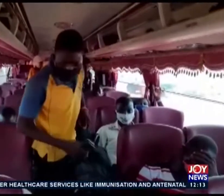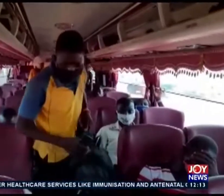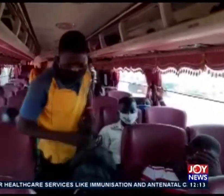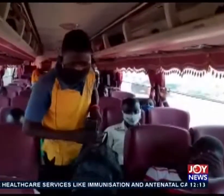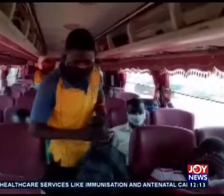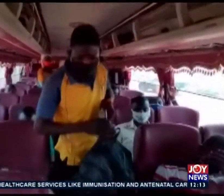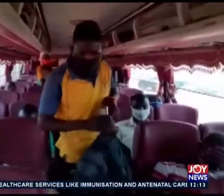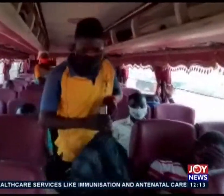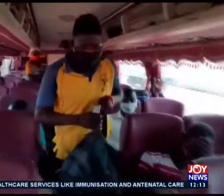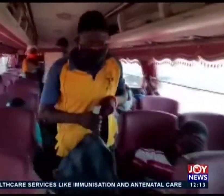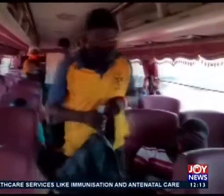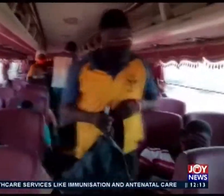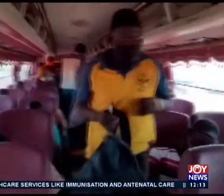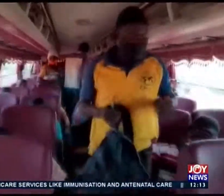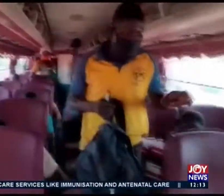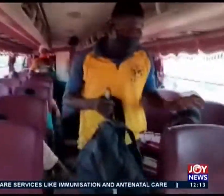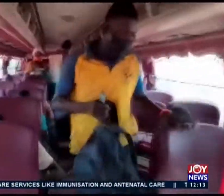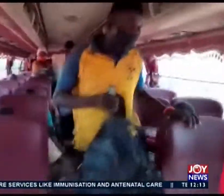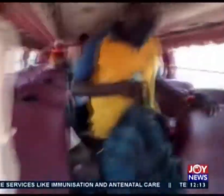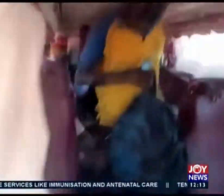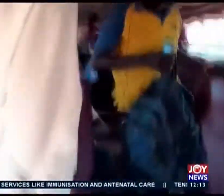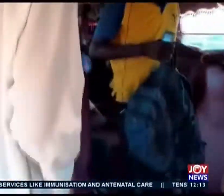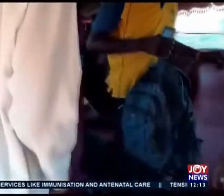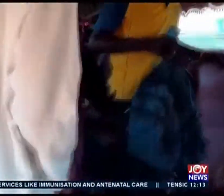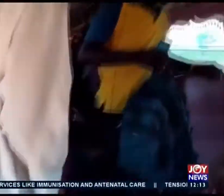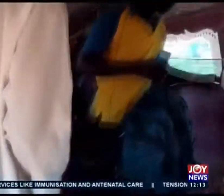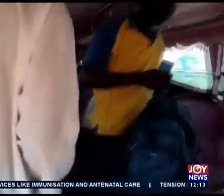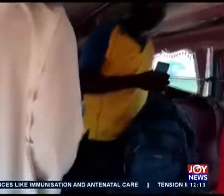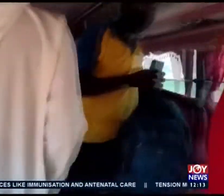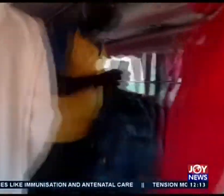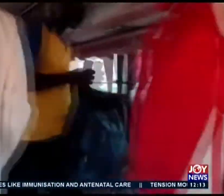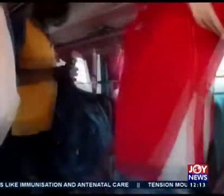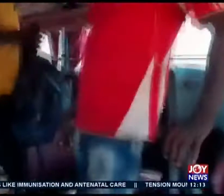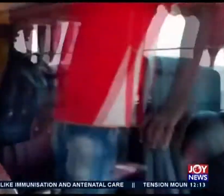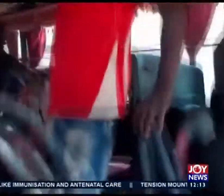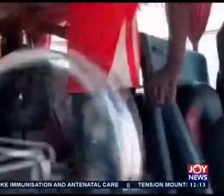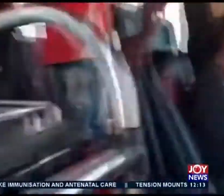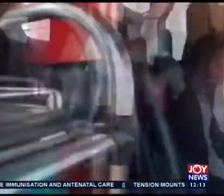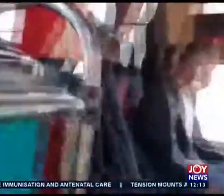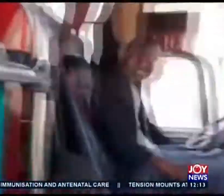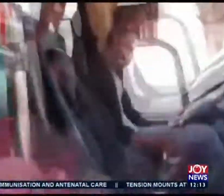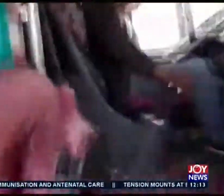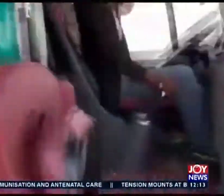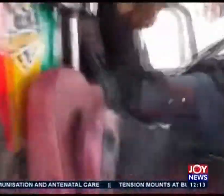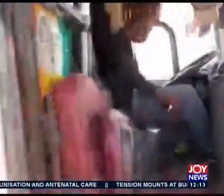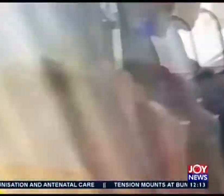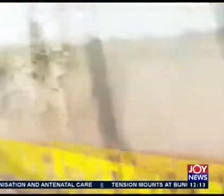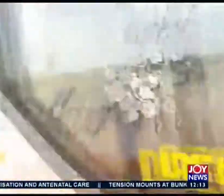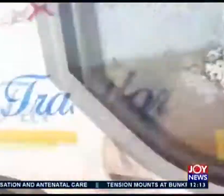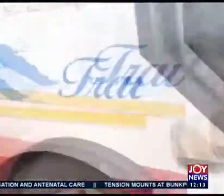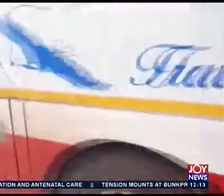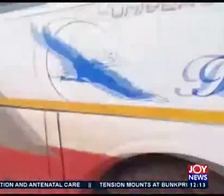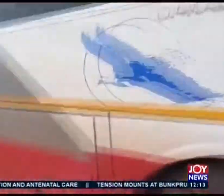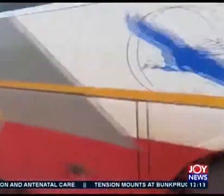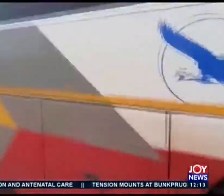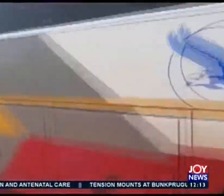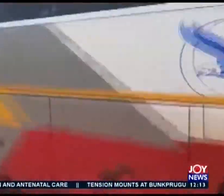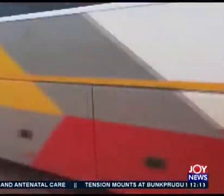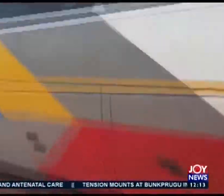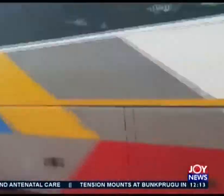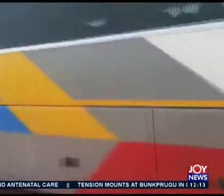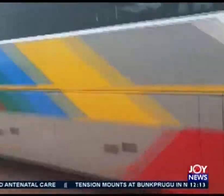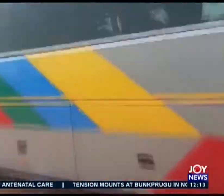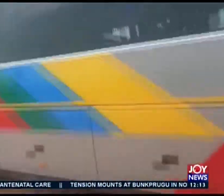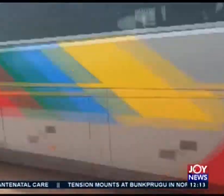garu township sources tell joy news the arrest followed intelligence received by border guards at the misiga inland